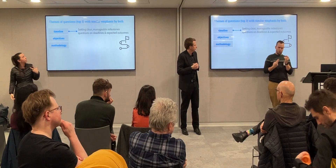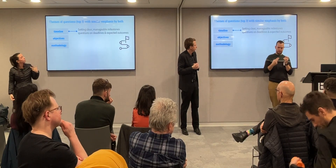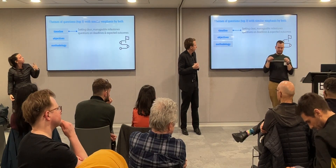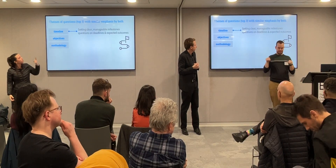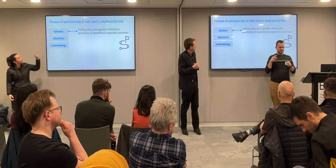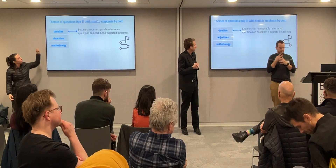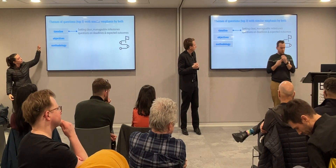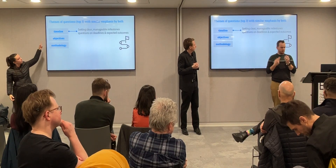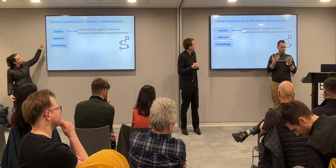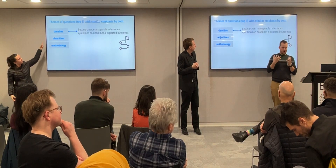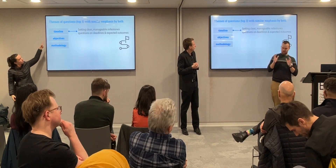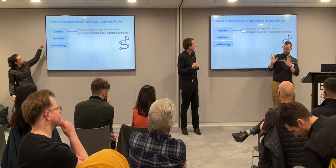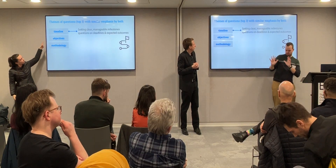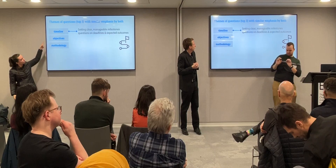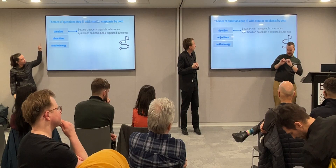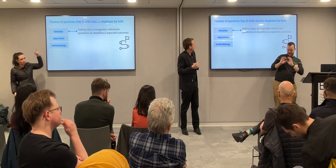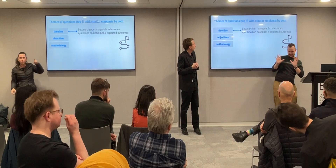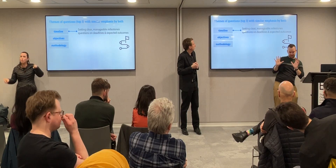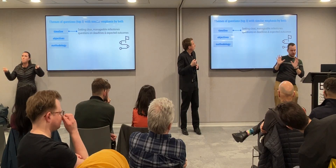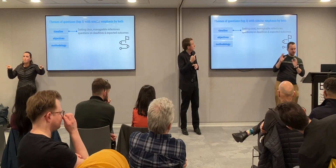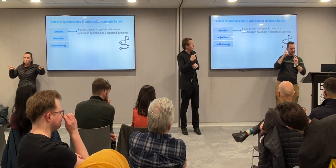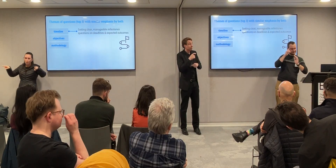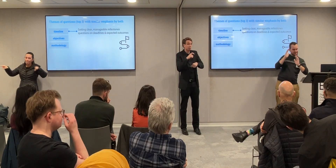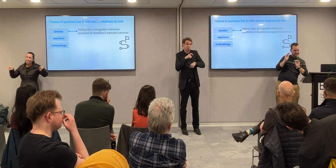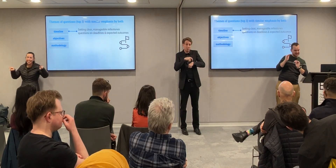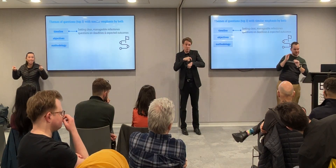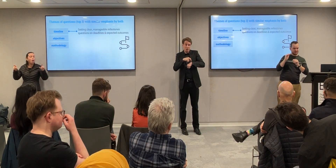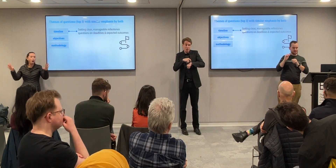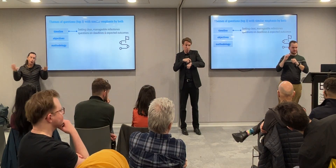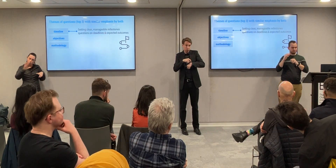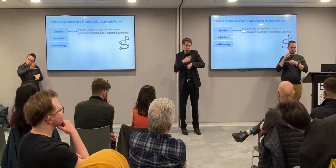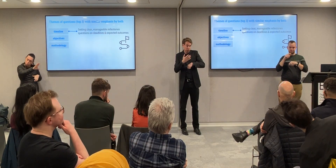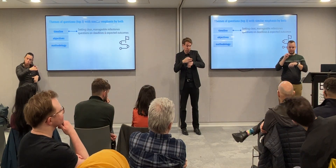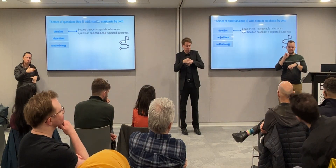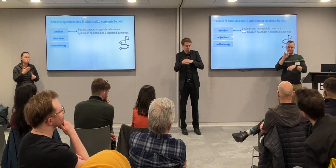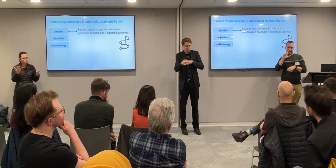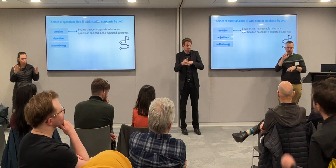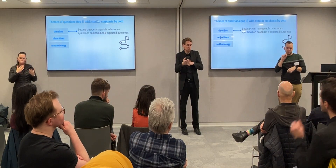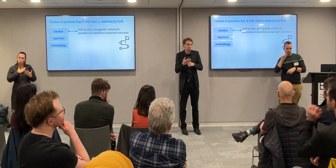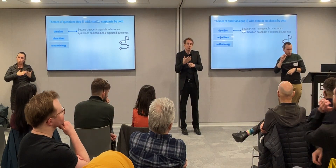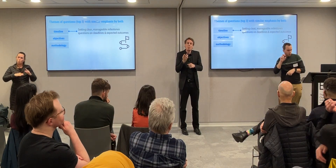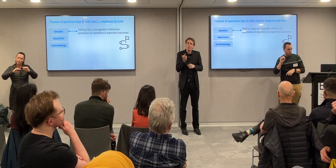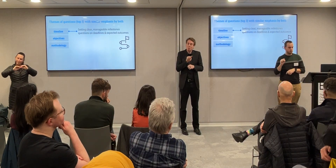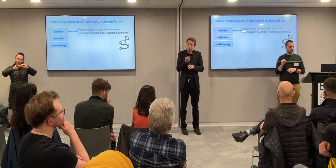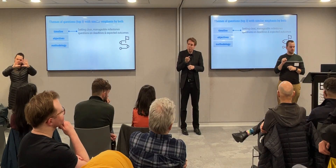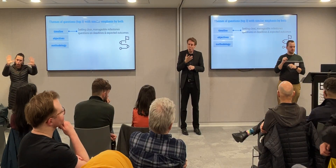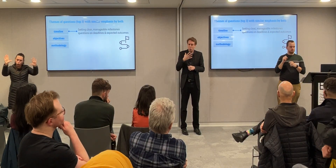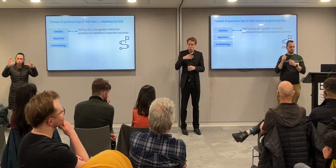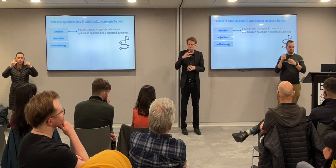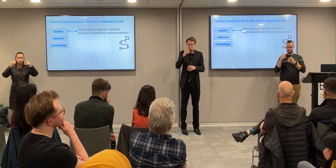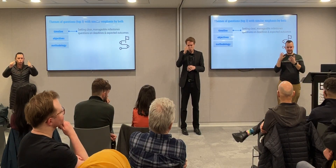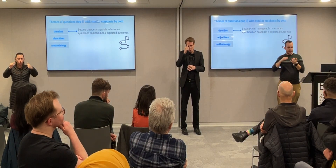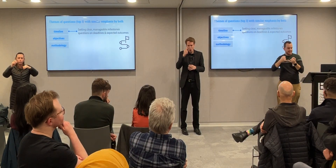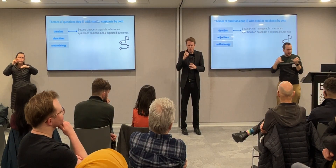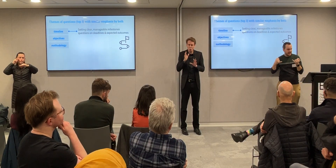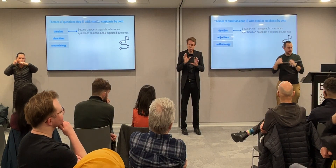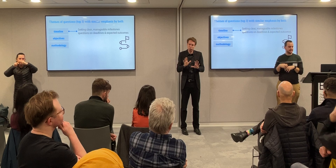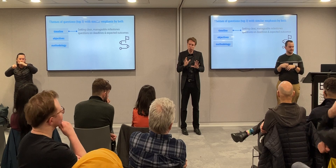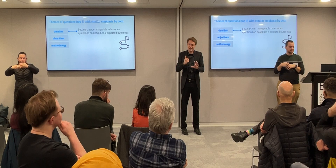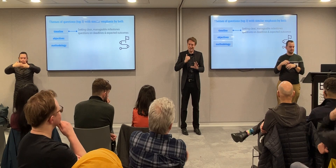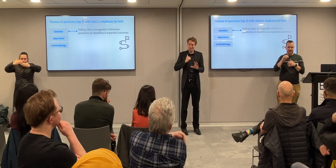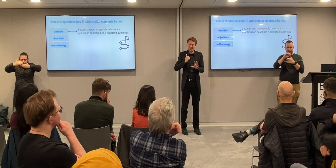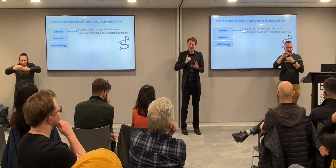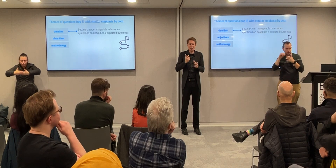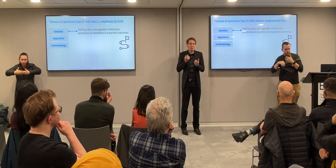So in relation to timeline, both groups wanted to make sure that they had really clear, manageable expectations and